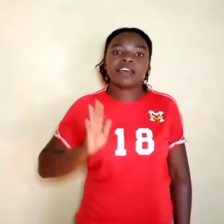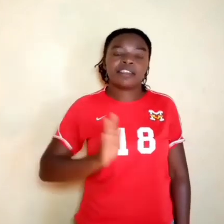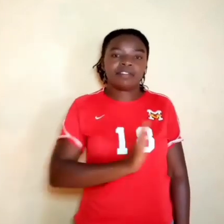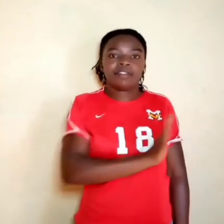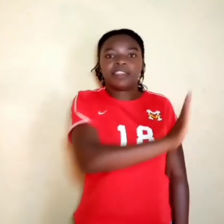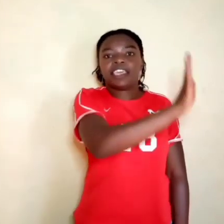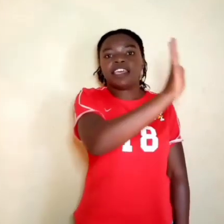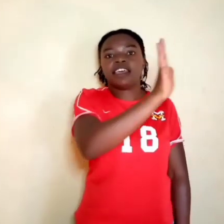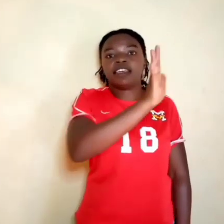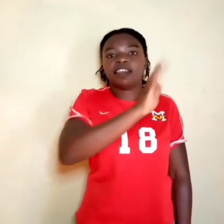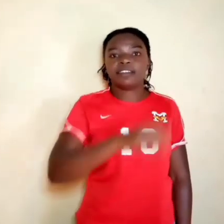their,